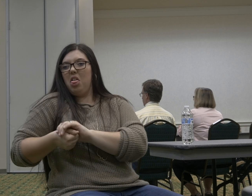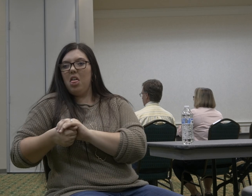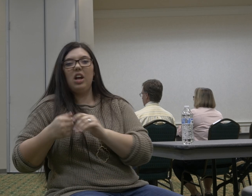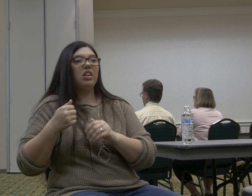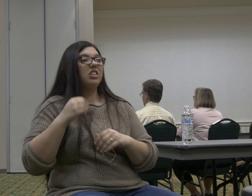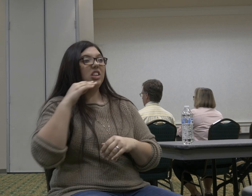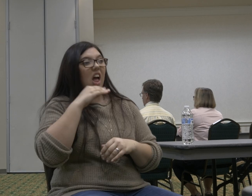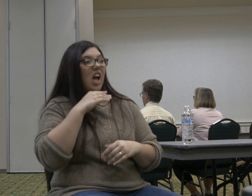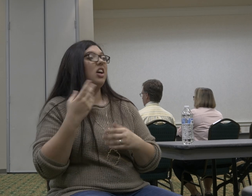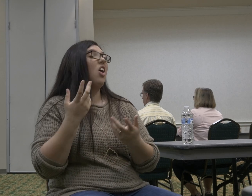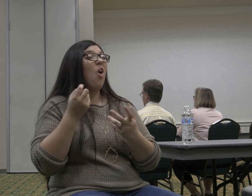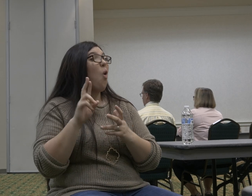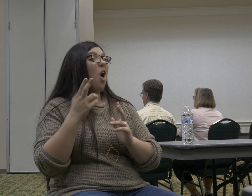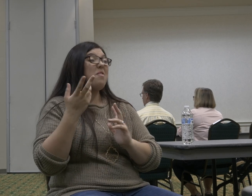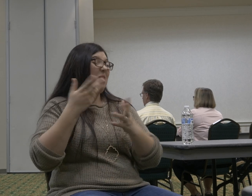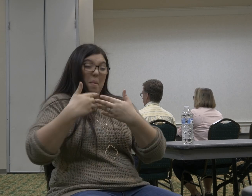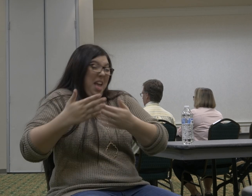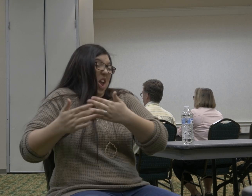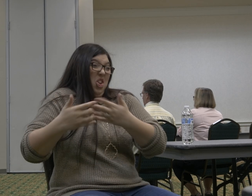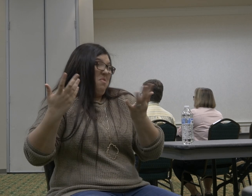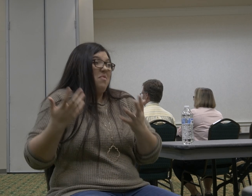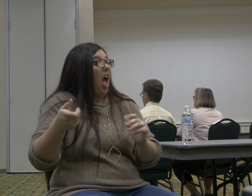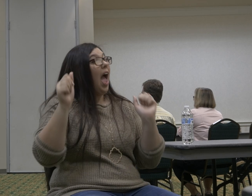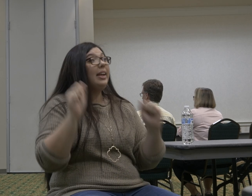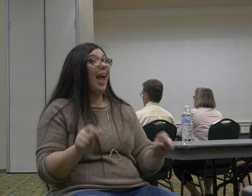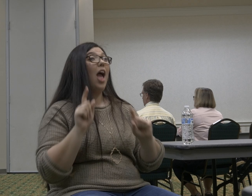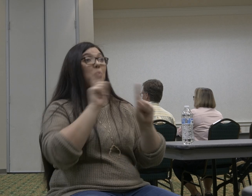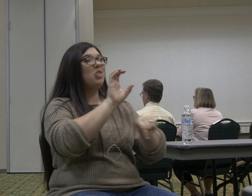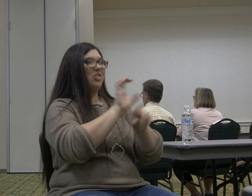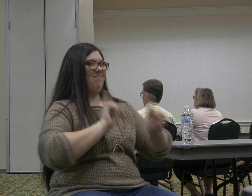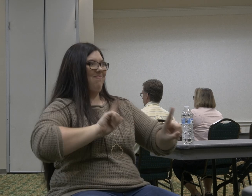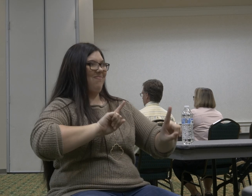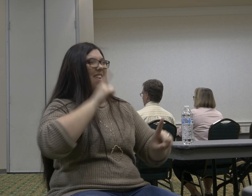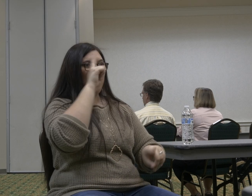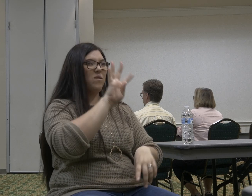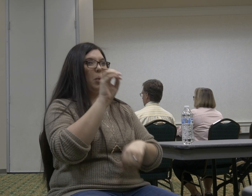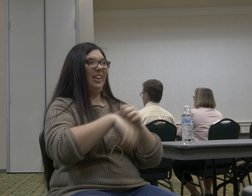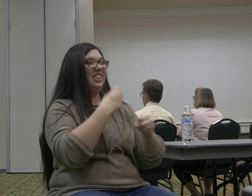and they can be a member in good standing until the day they die and then get preached to heaven. That's the condition of the harlot.